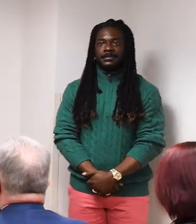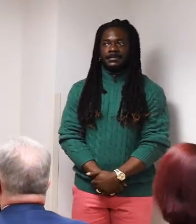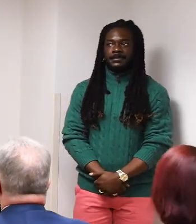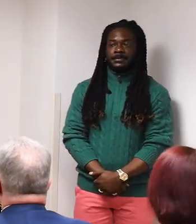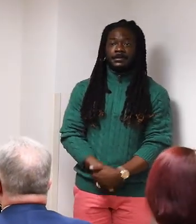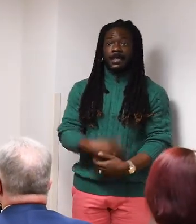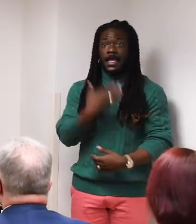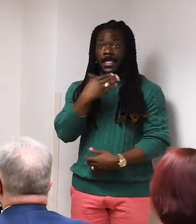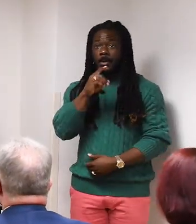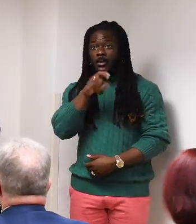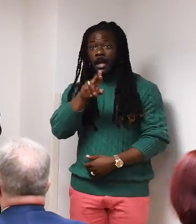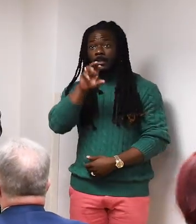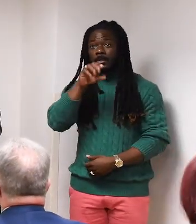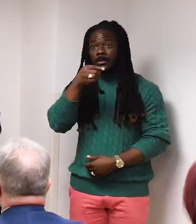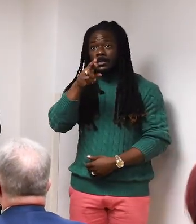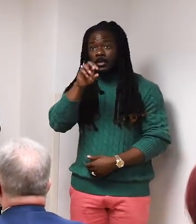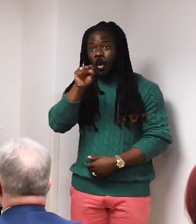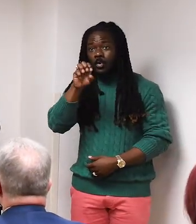Thank you, Dr. Grossman.